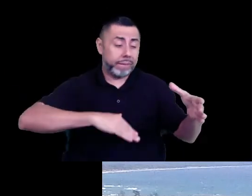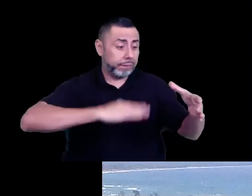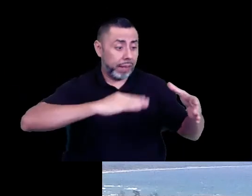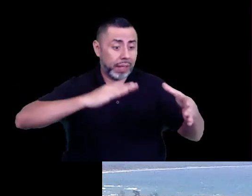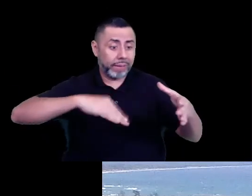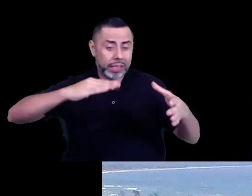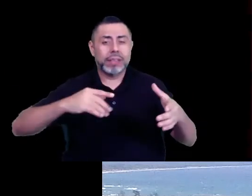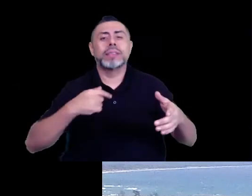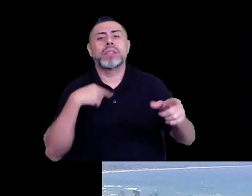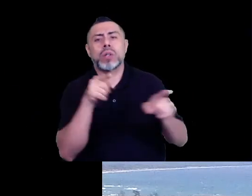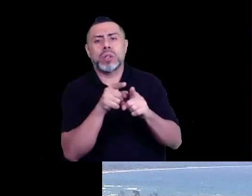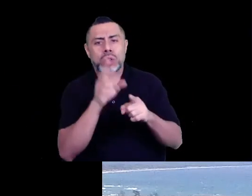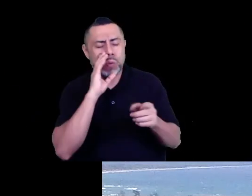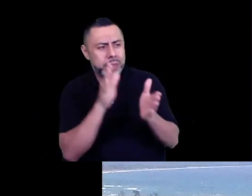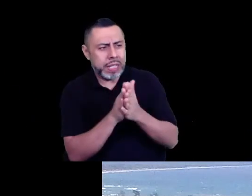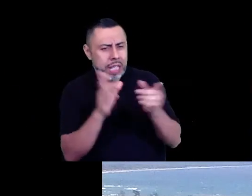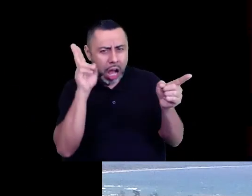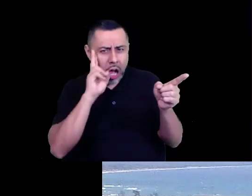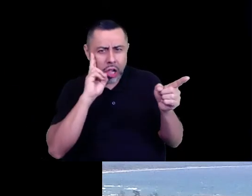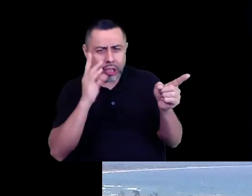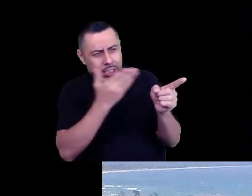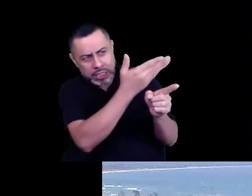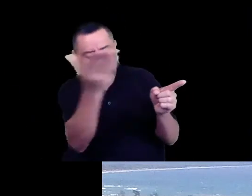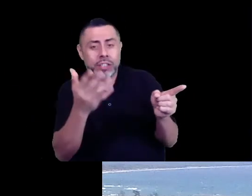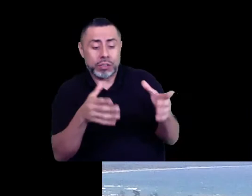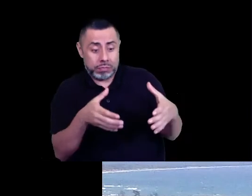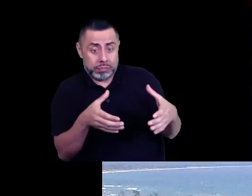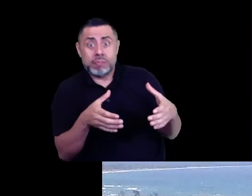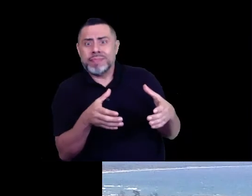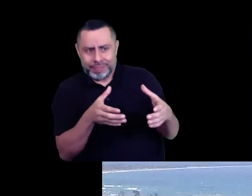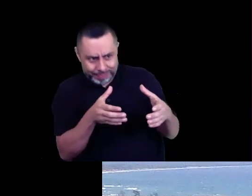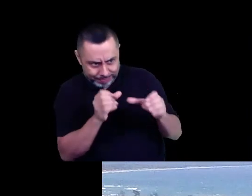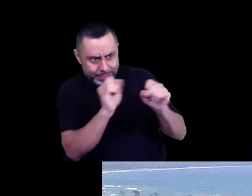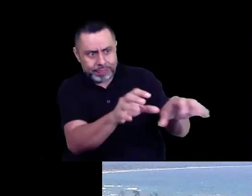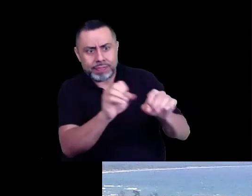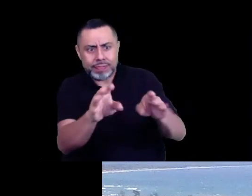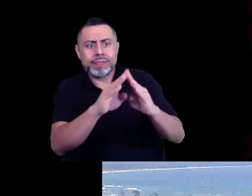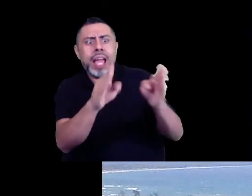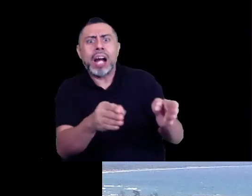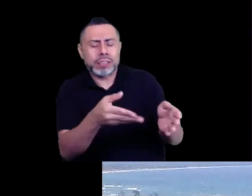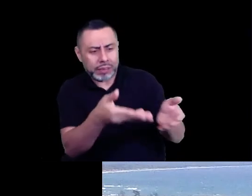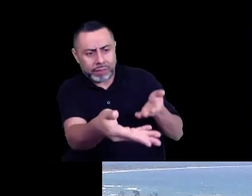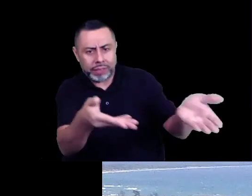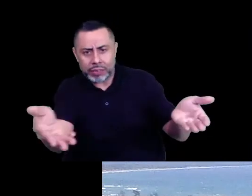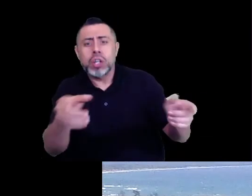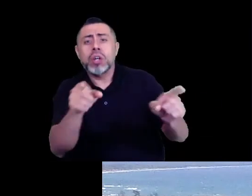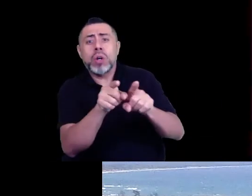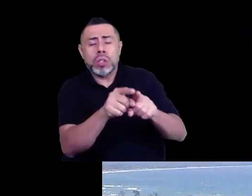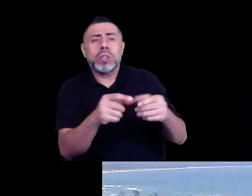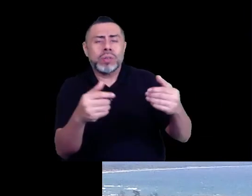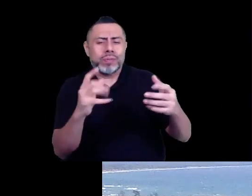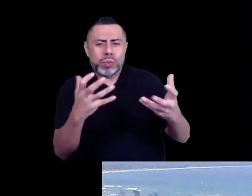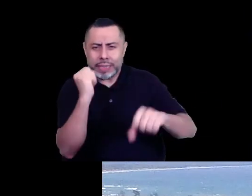up water catchments, more than the 55-gallon, but more like 1,000 to 2,000 water